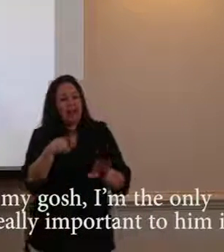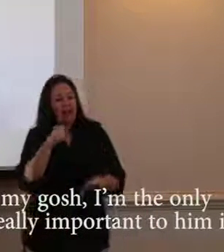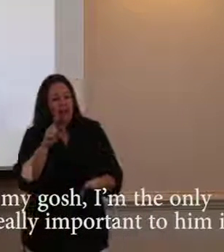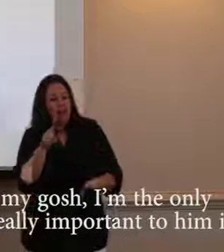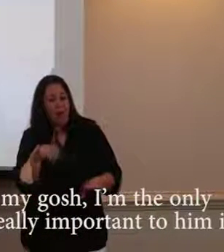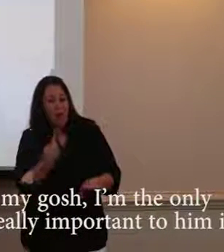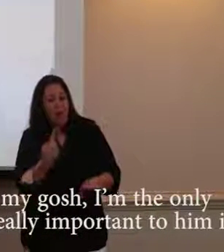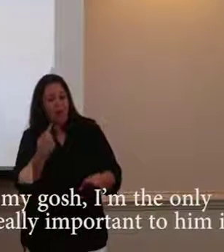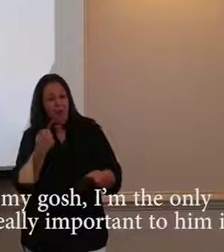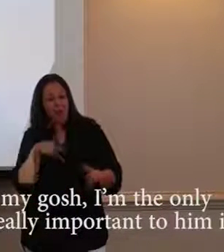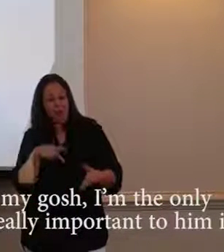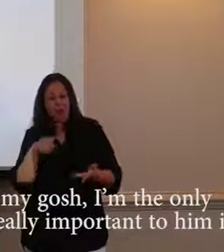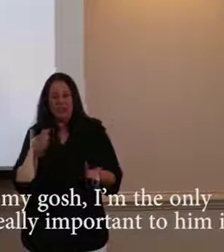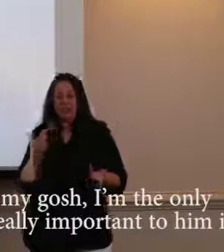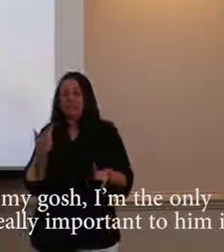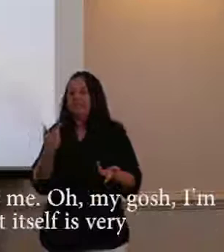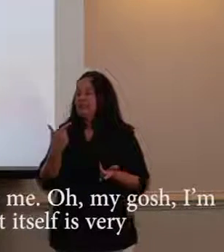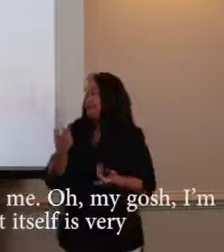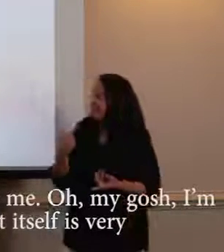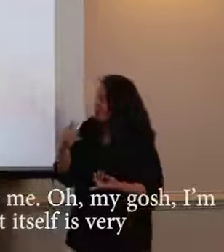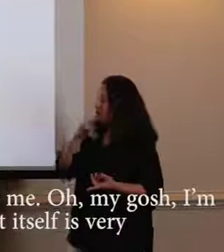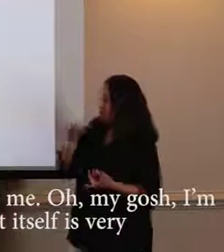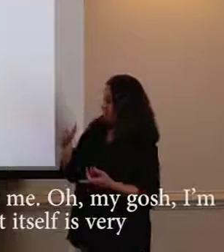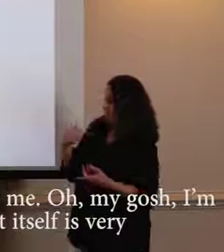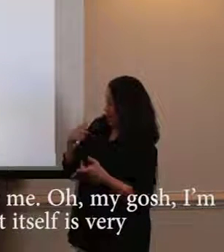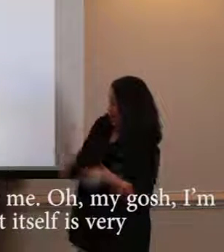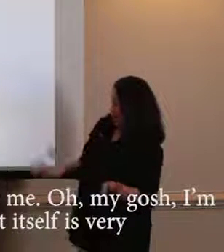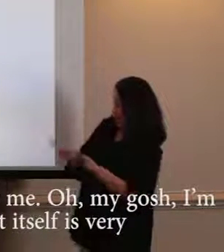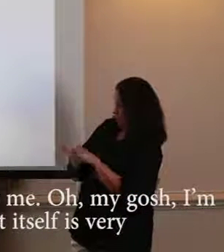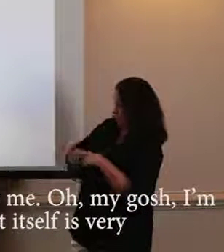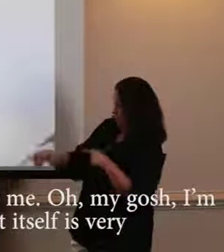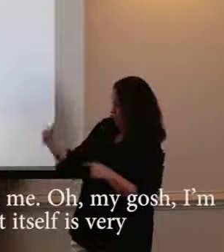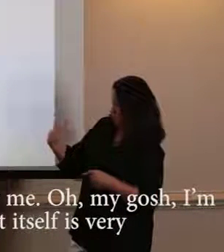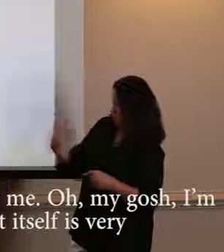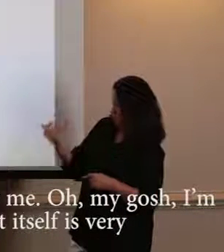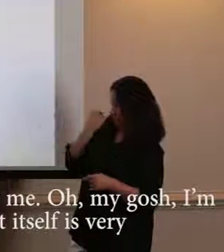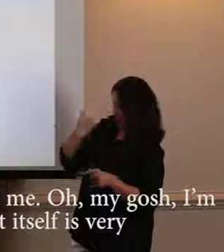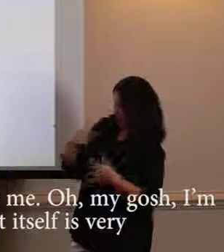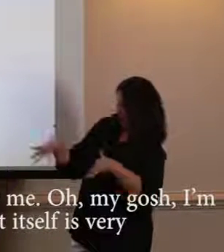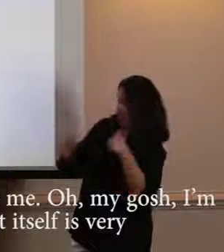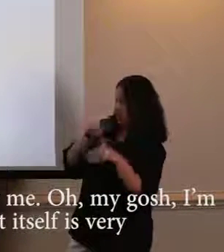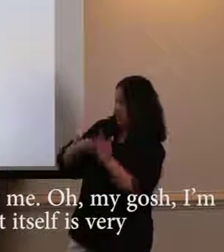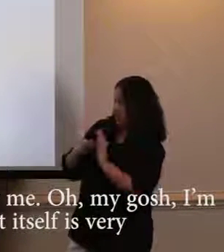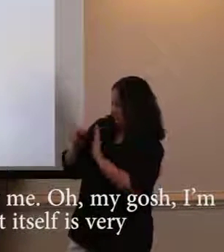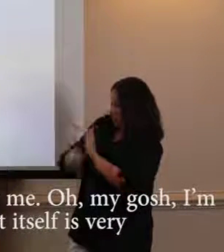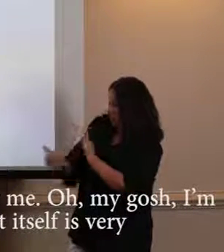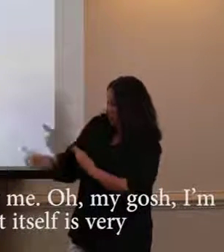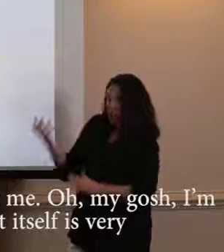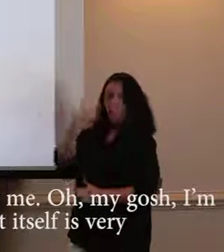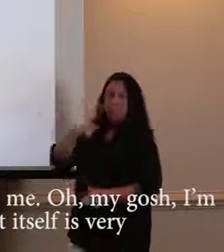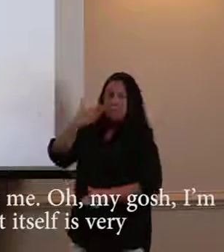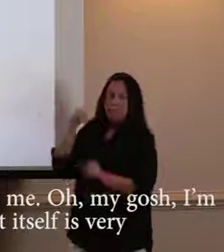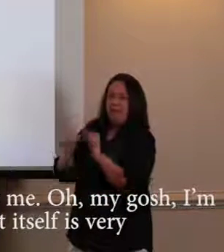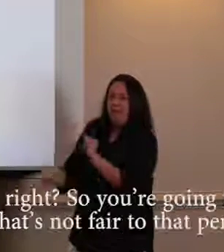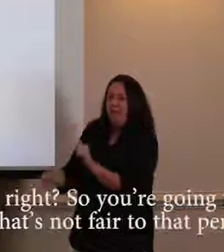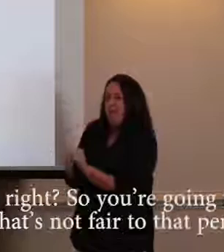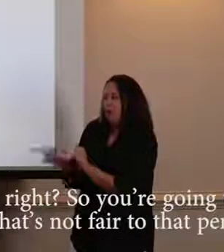that can, I must be really important to him if he's going to kill himself over me. Oh my gosh, so I'm going to stay, right? And that itself is very